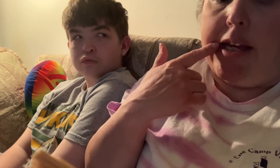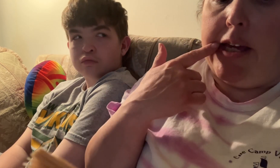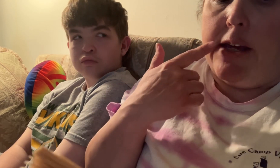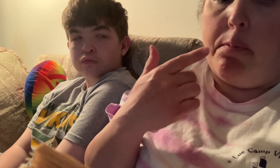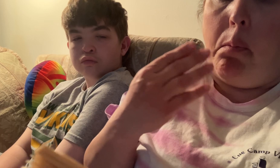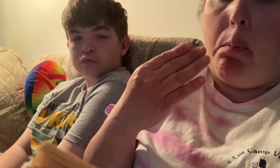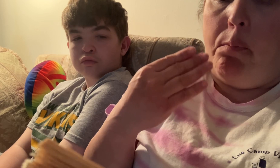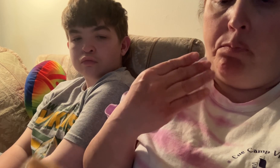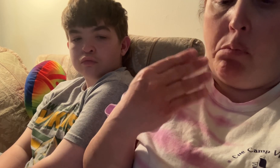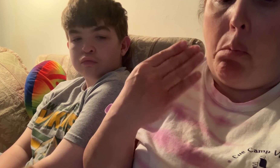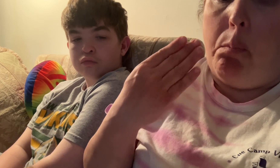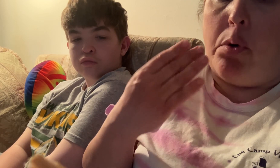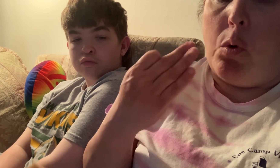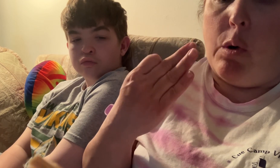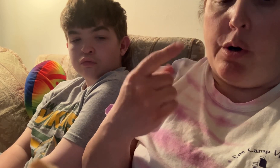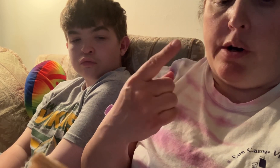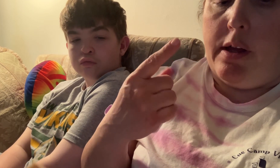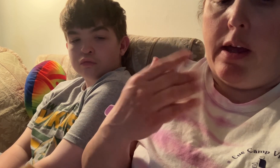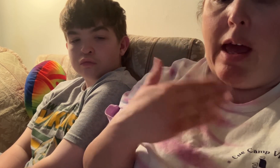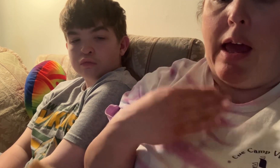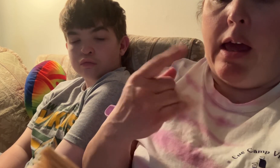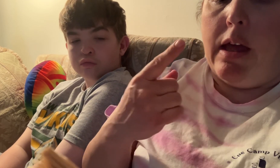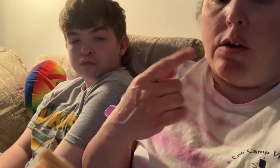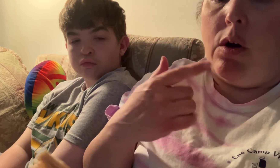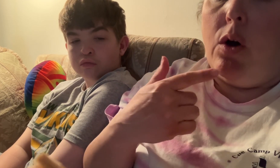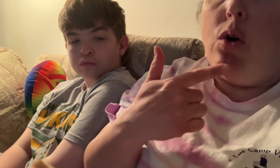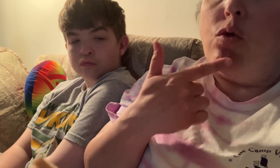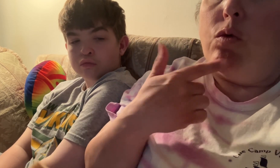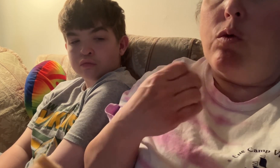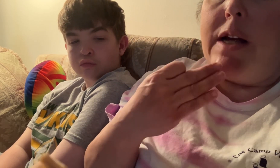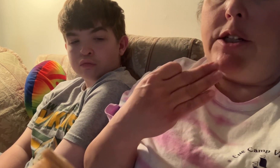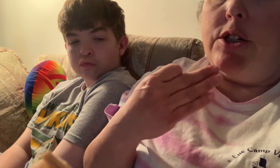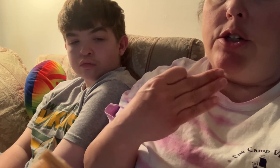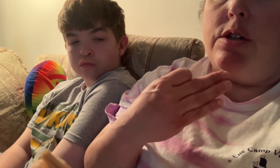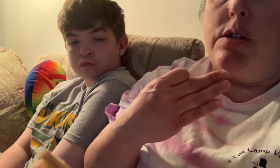sickly, bored, and wretched